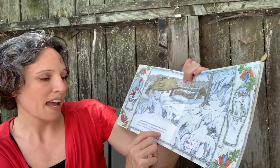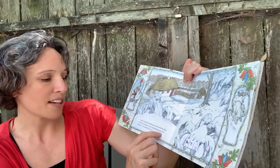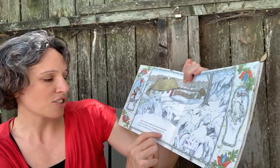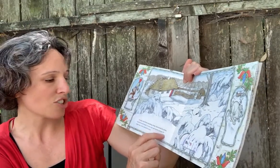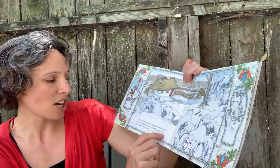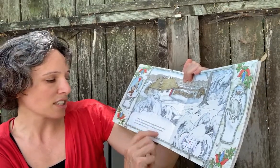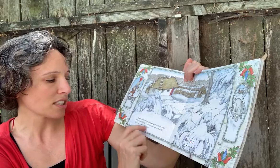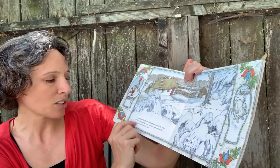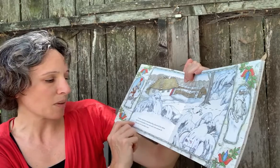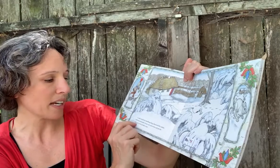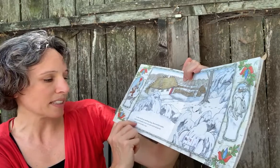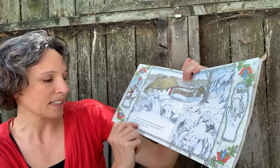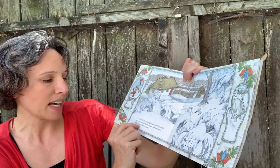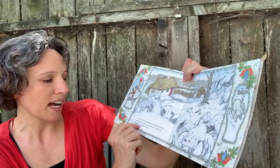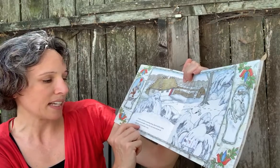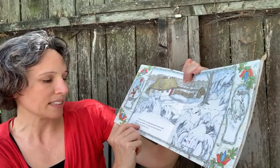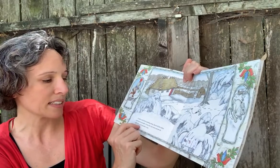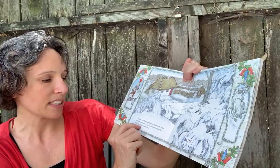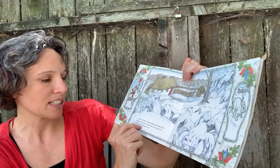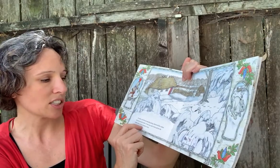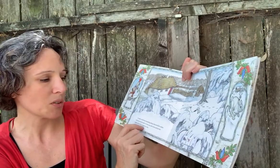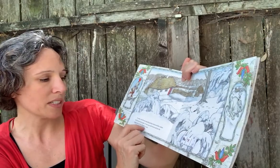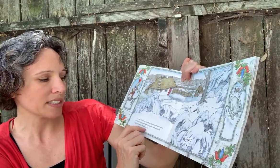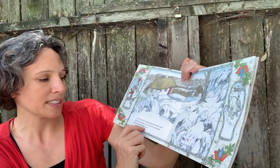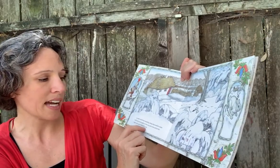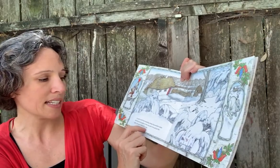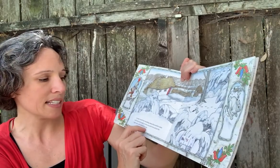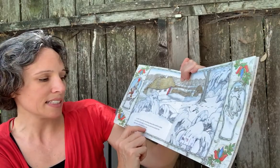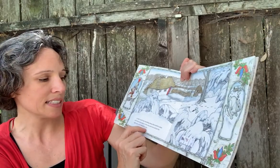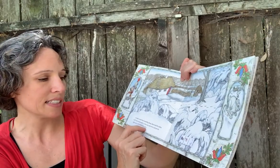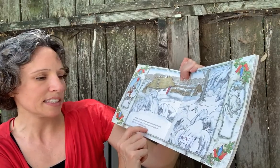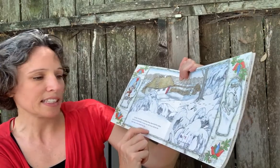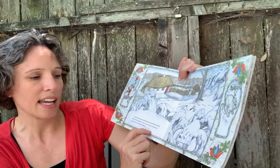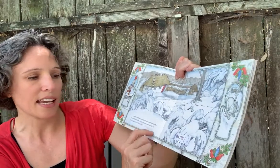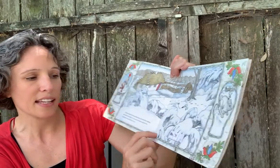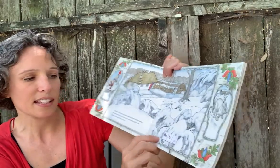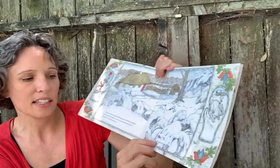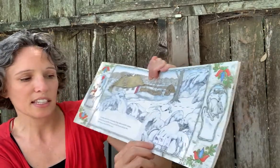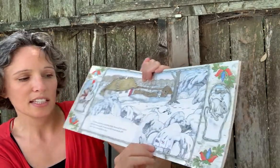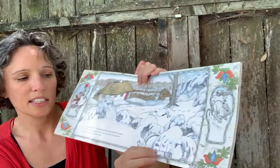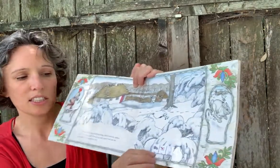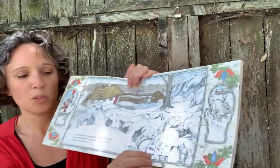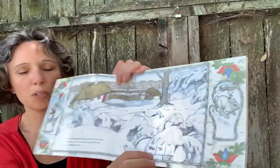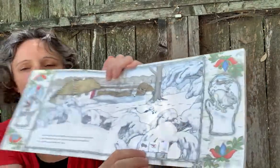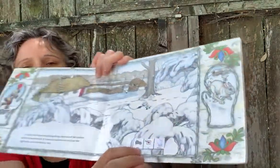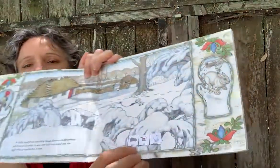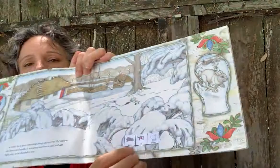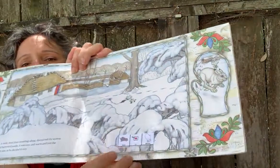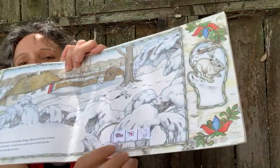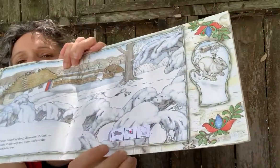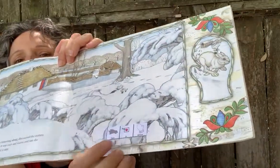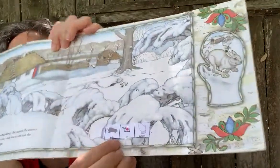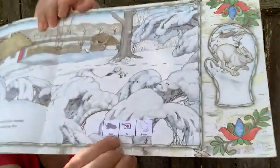and just the right size, so he decided to stay. So we're going to sign